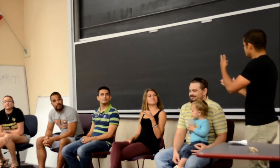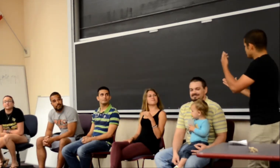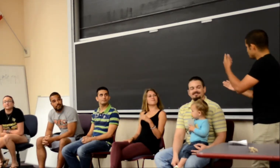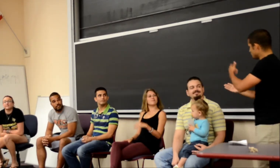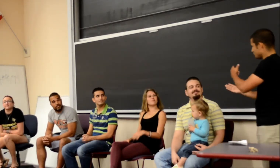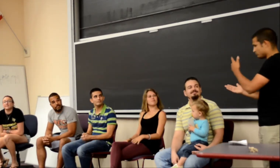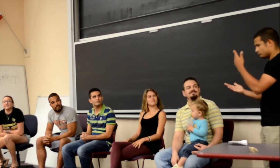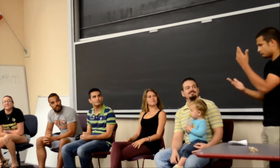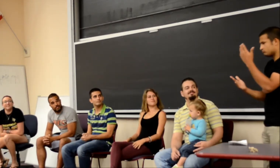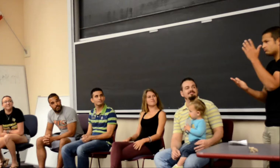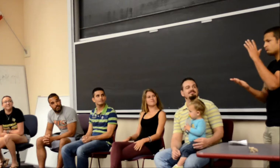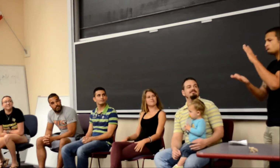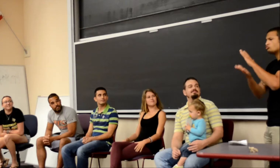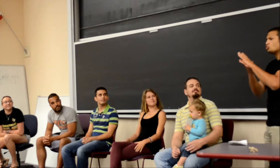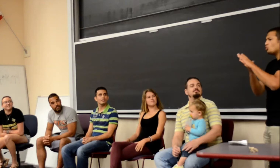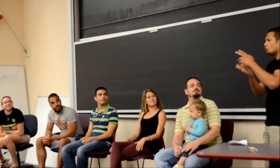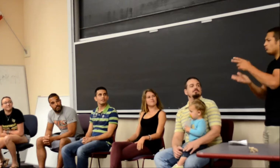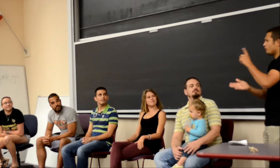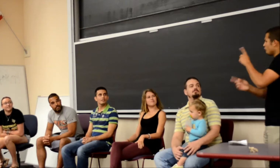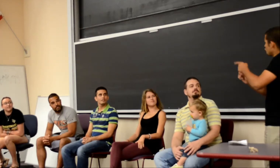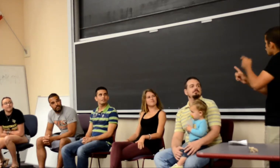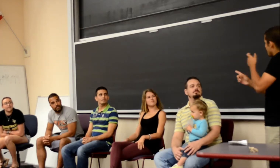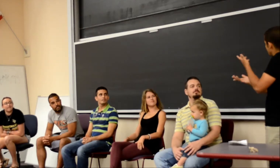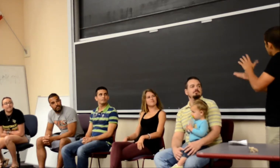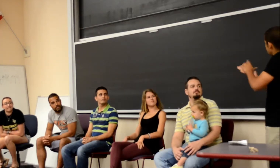Okay, thank you all.